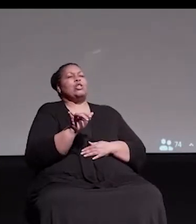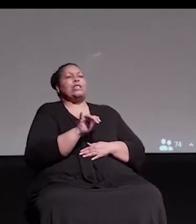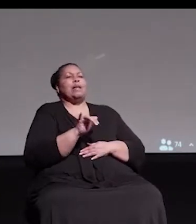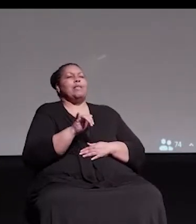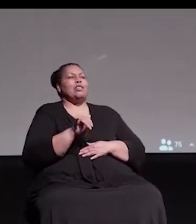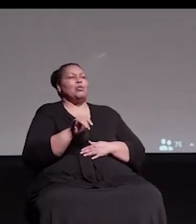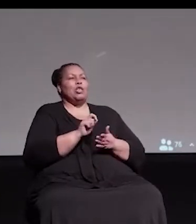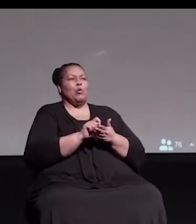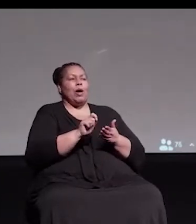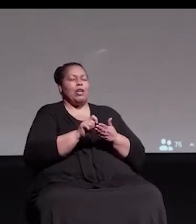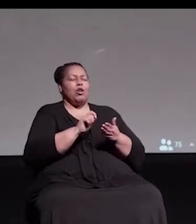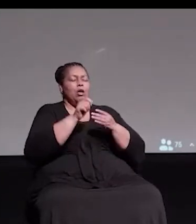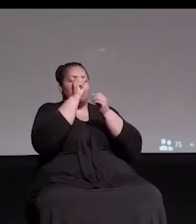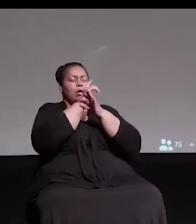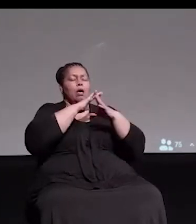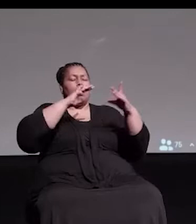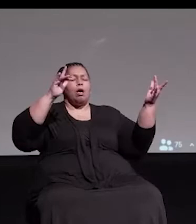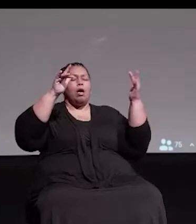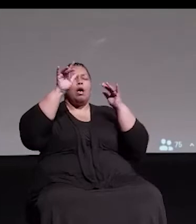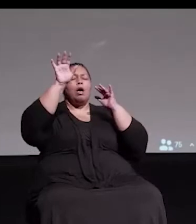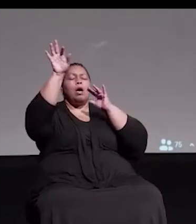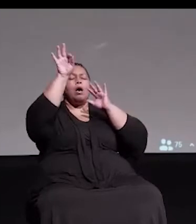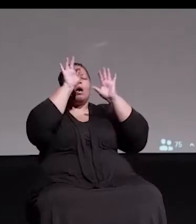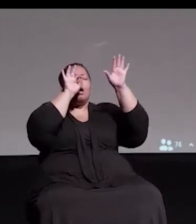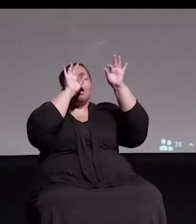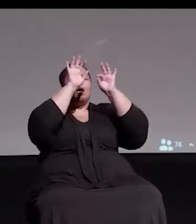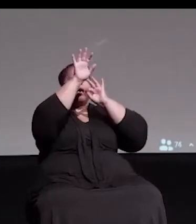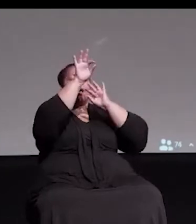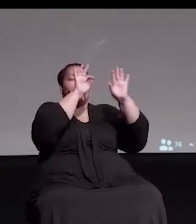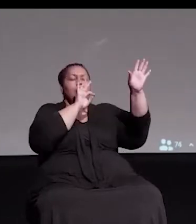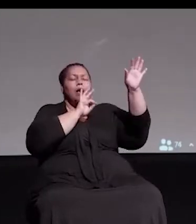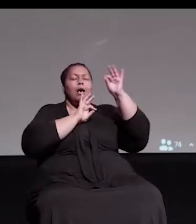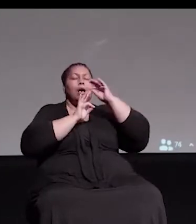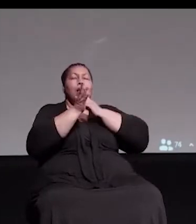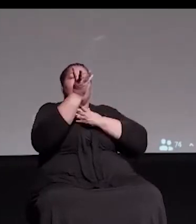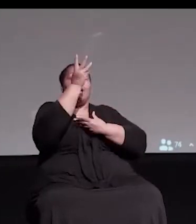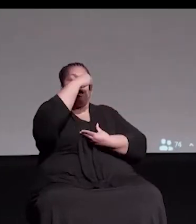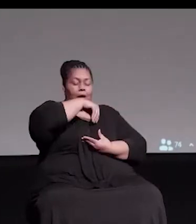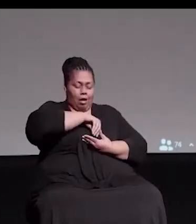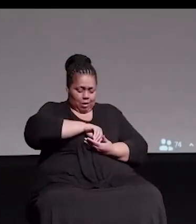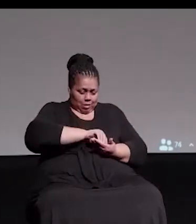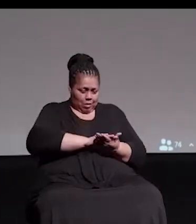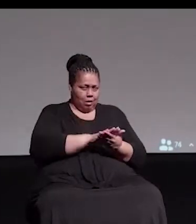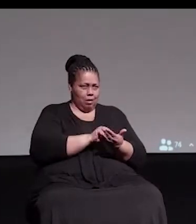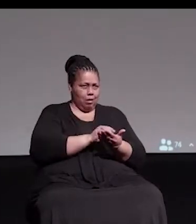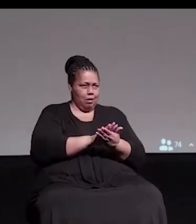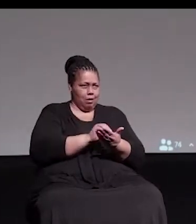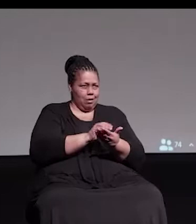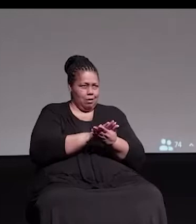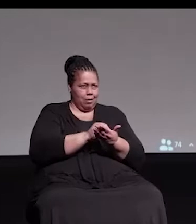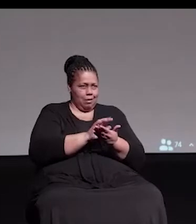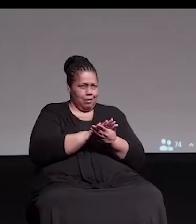of their imagination, these, you can argue that these are also pre-existing in a